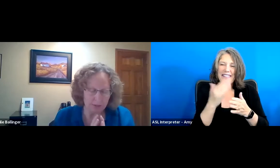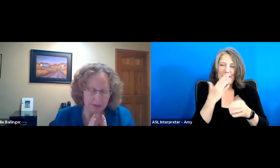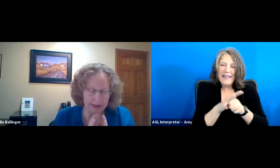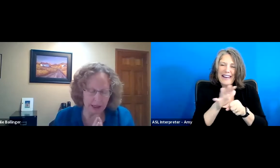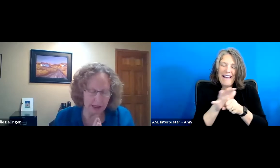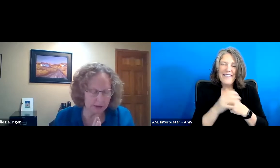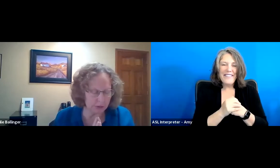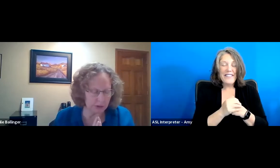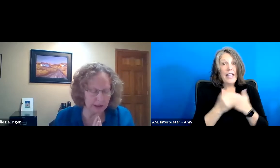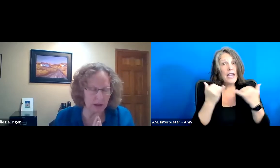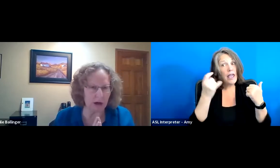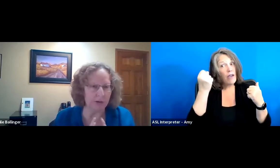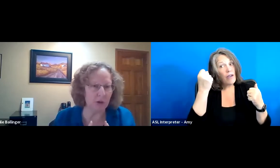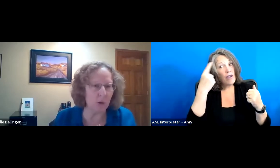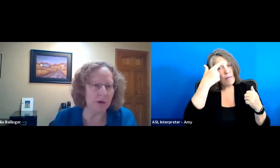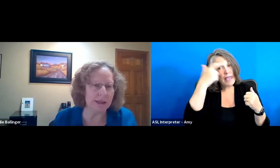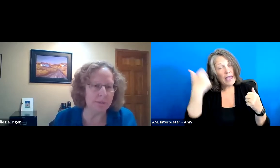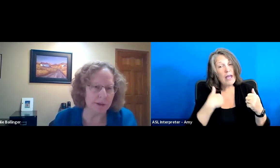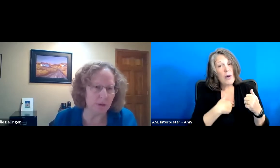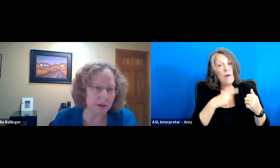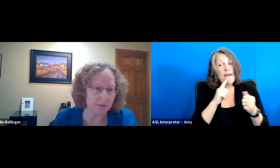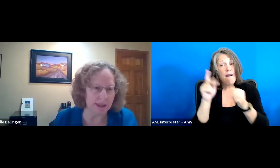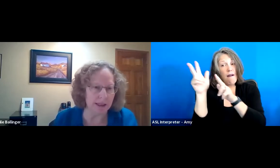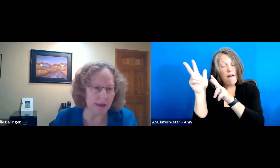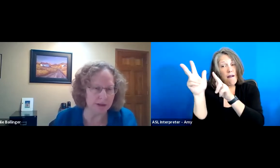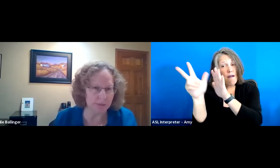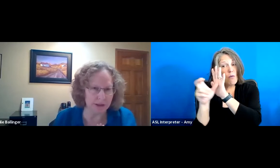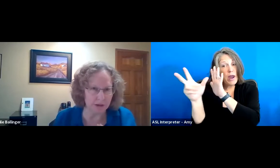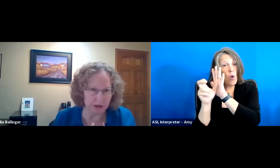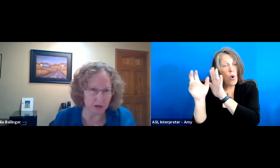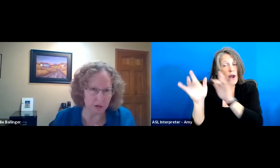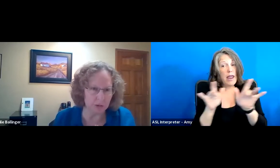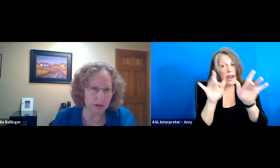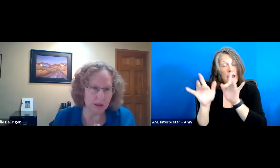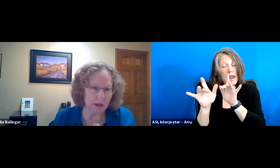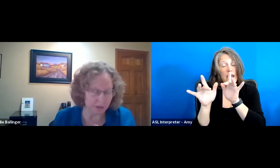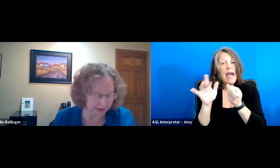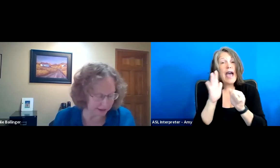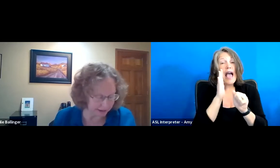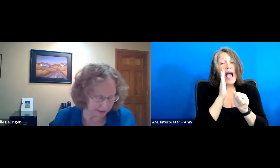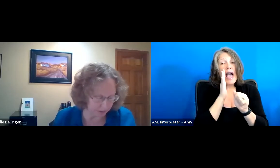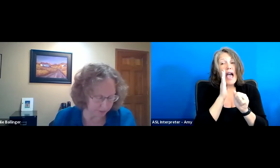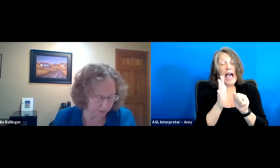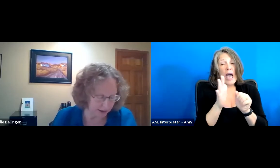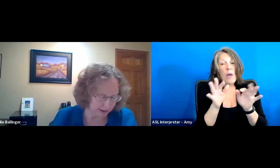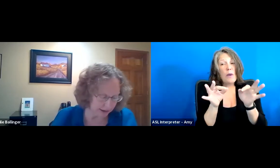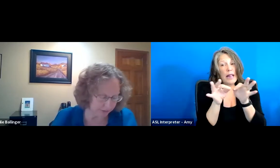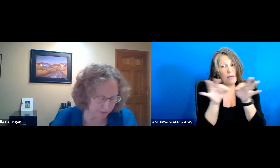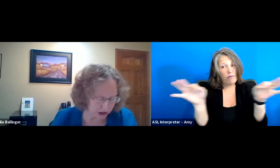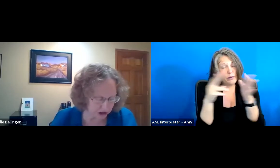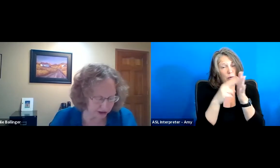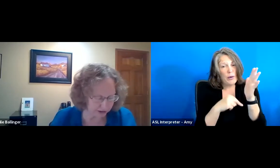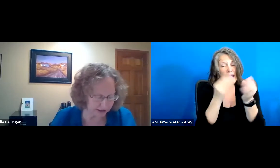Now, because we are recording, bear with me, I'm simply going to read the disclaimer.